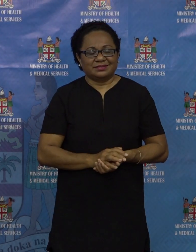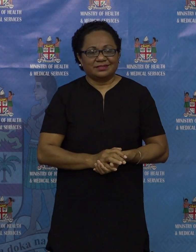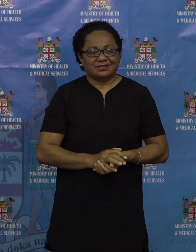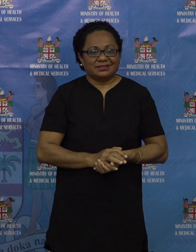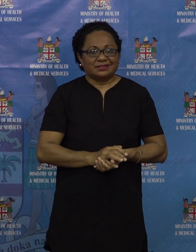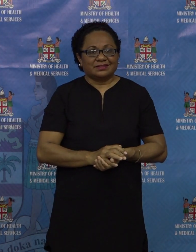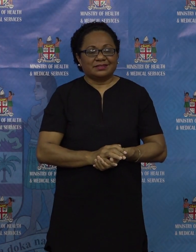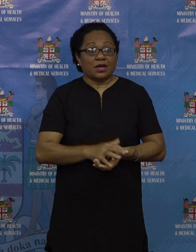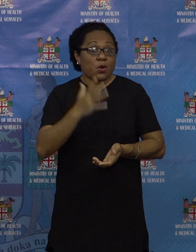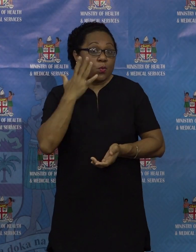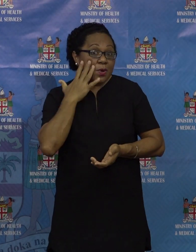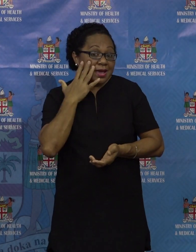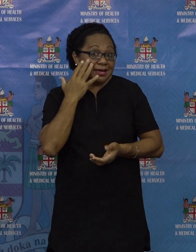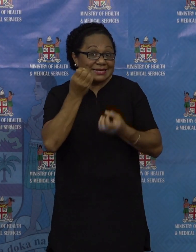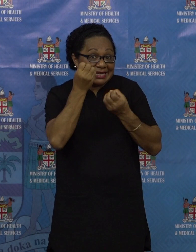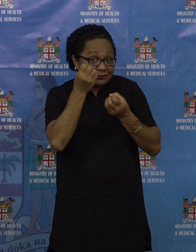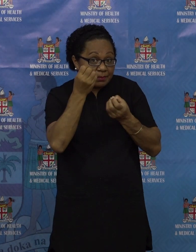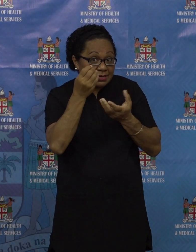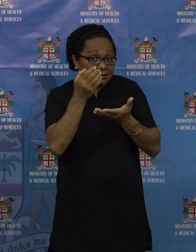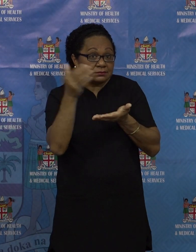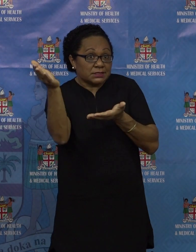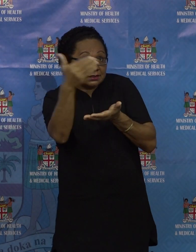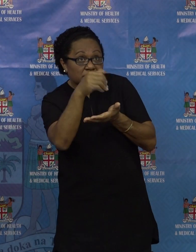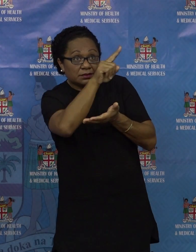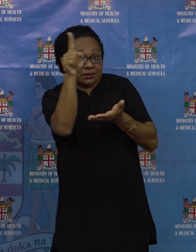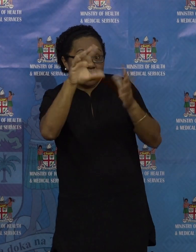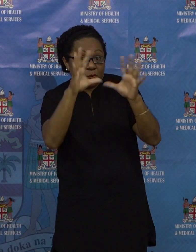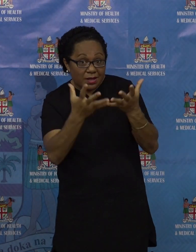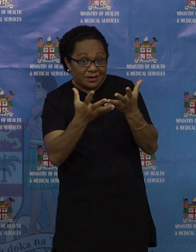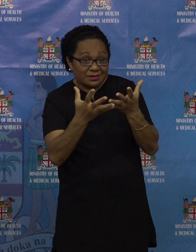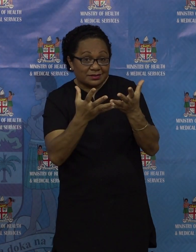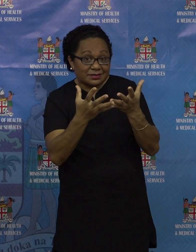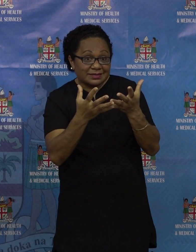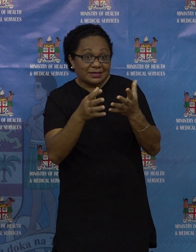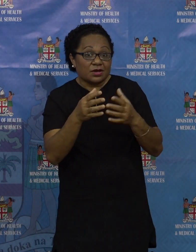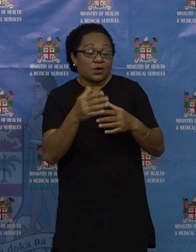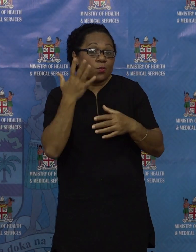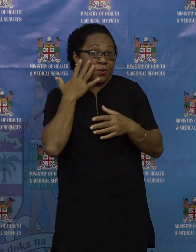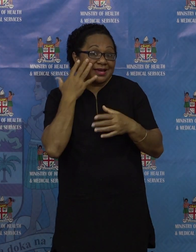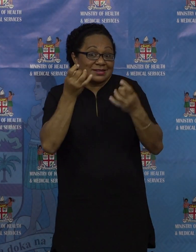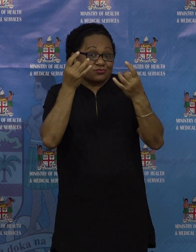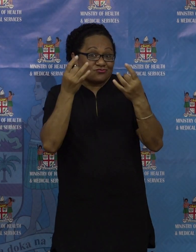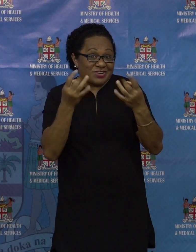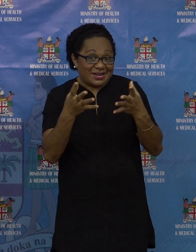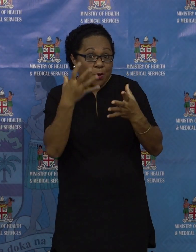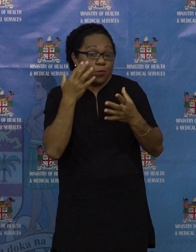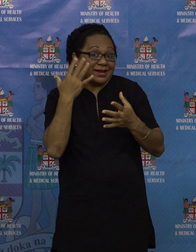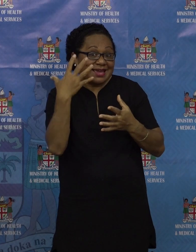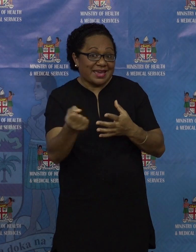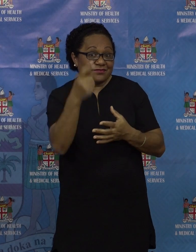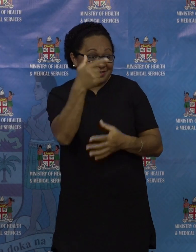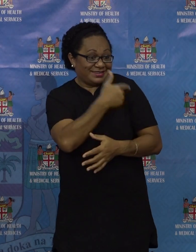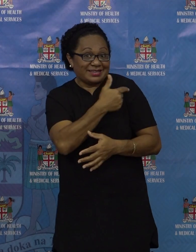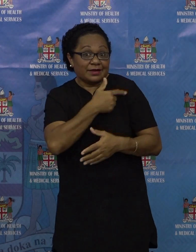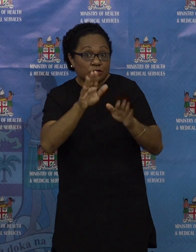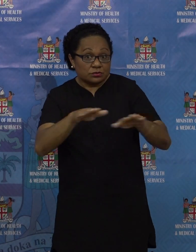Then, as more data emerges worldwide about the safety of the vaccine in children, we will make a decision about recommending the vaccine for